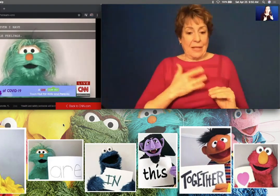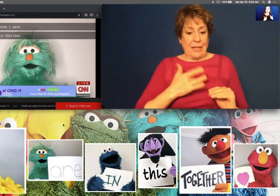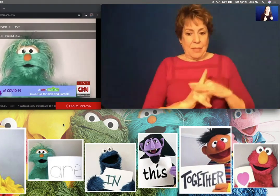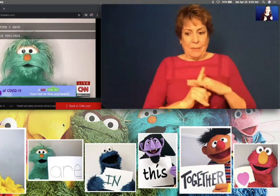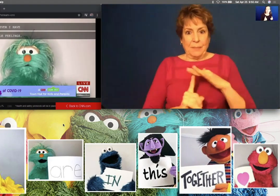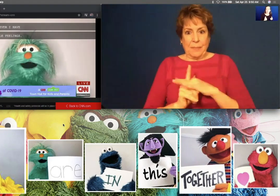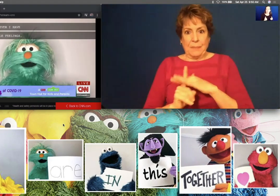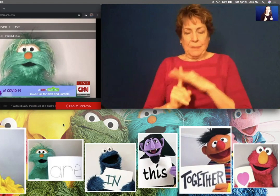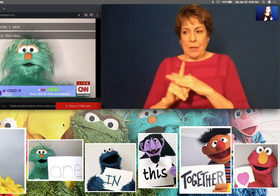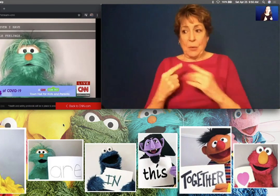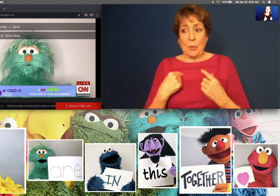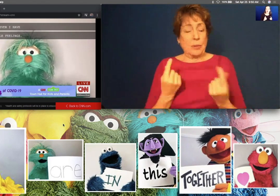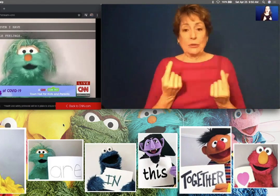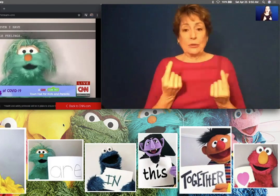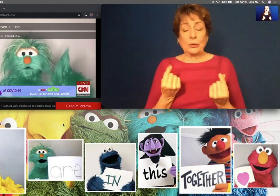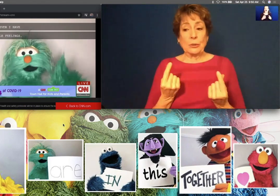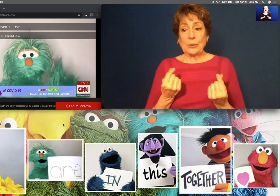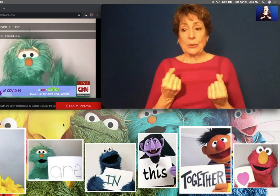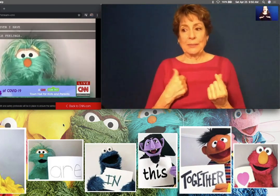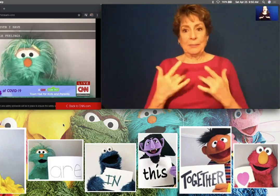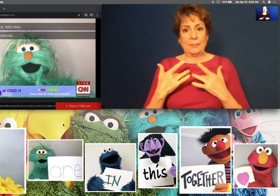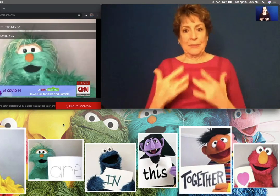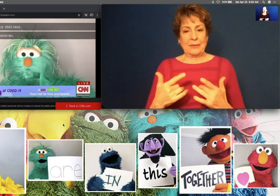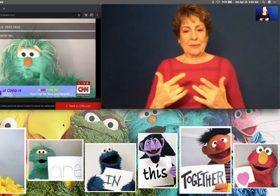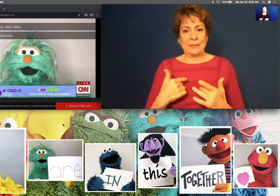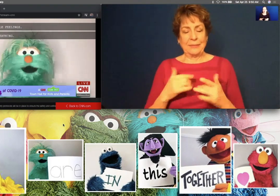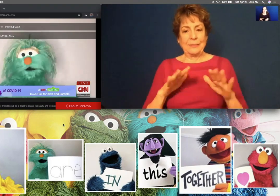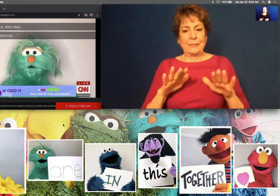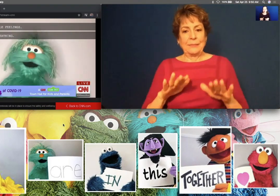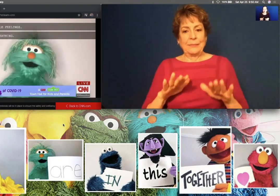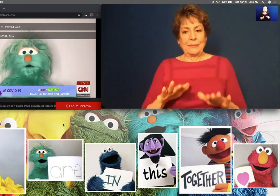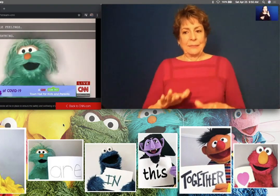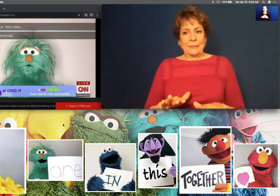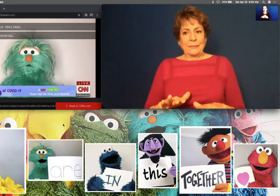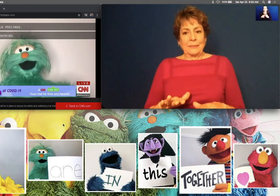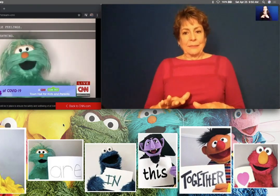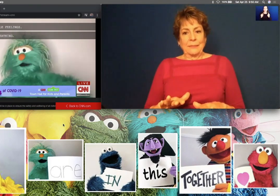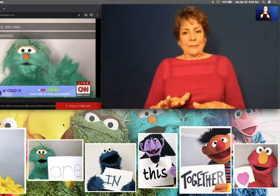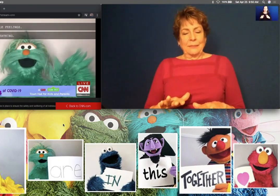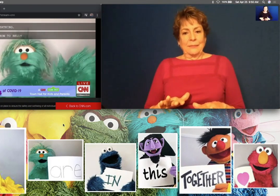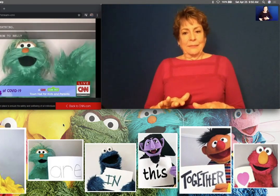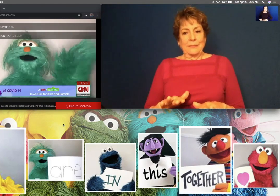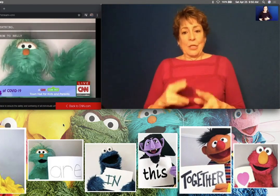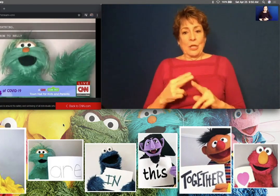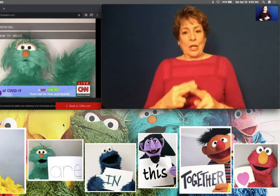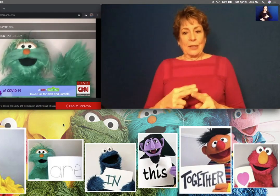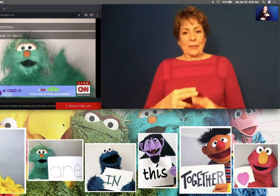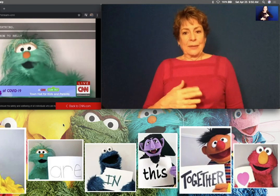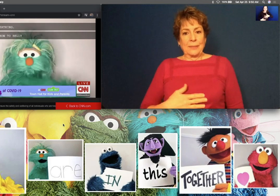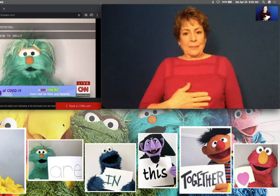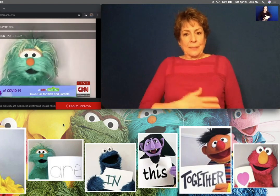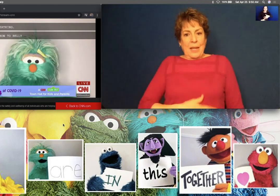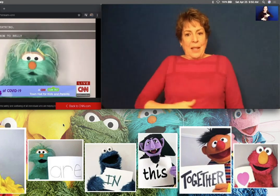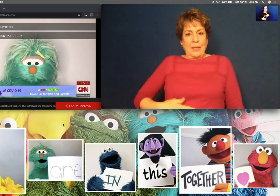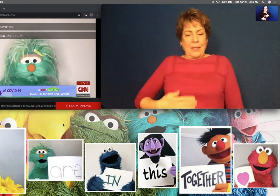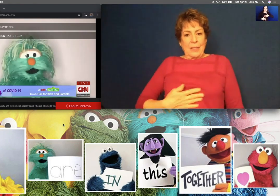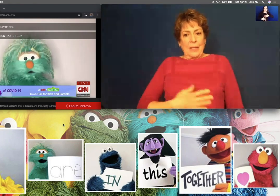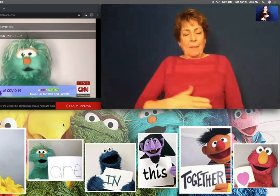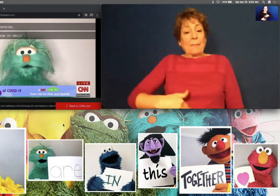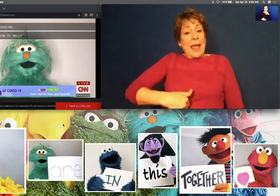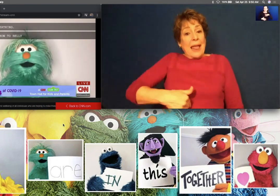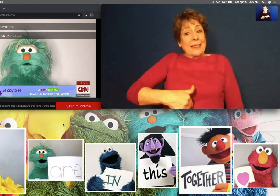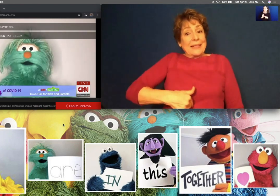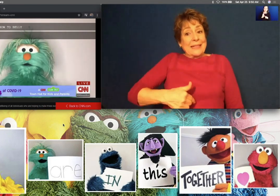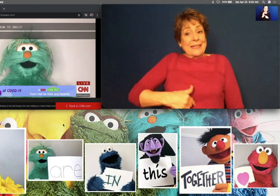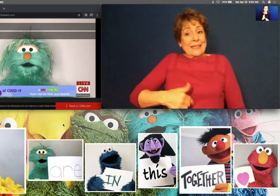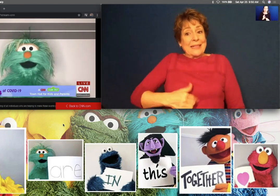I have big feelings or little feelings. It's called belly breathing. Hey, I can show